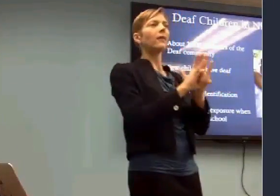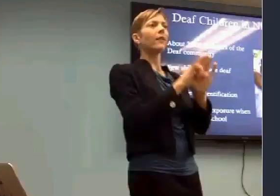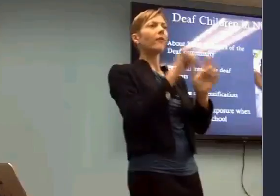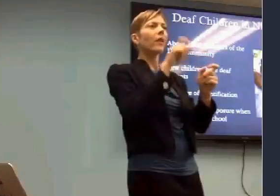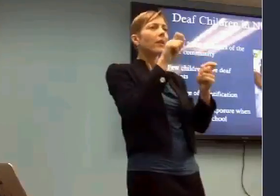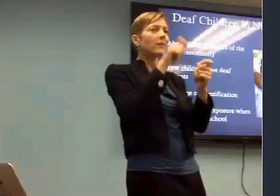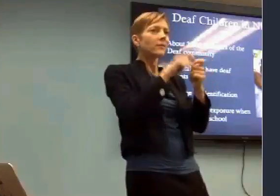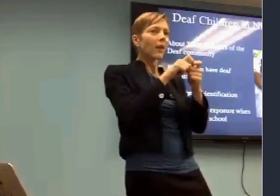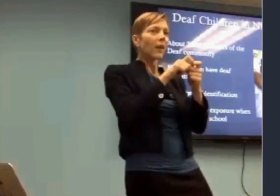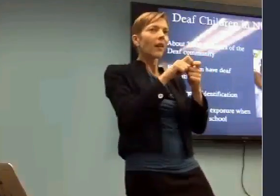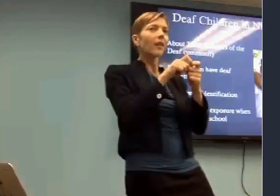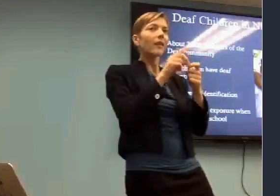Nicaragua,